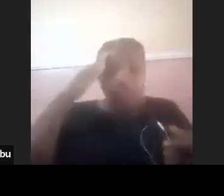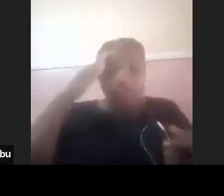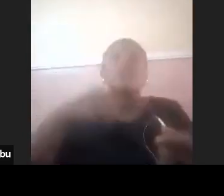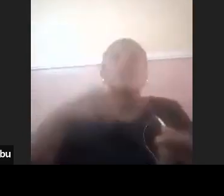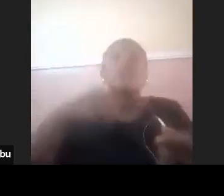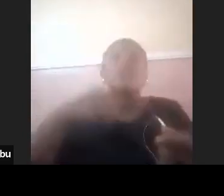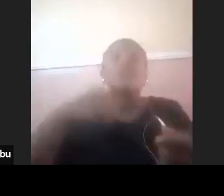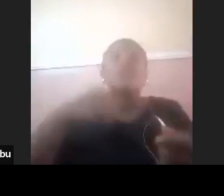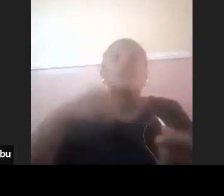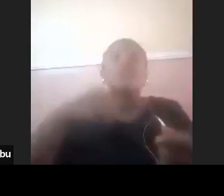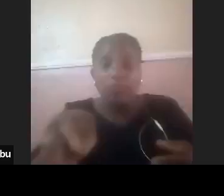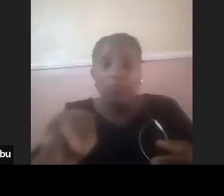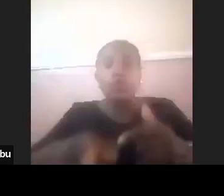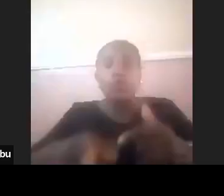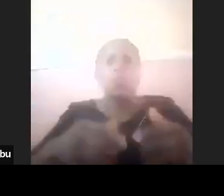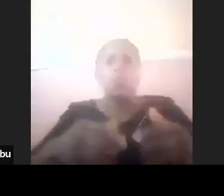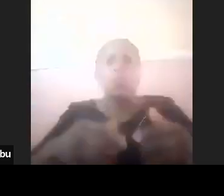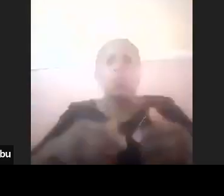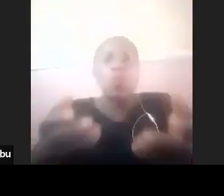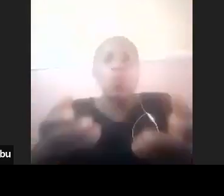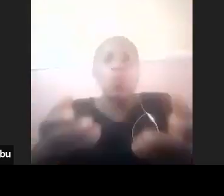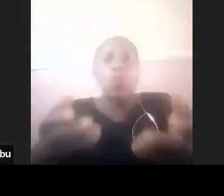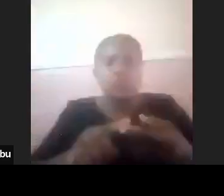And here,